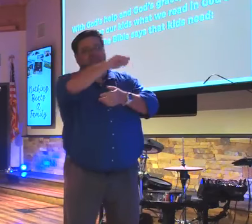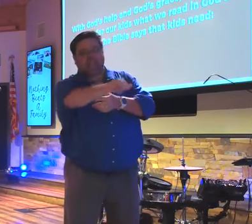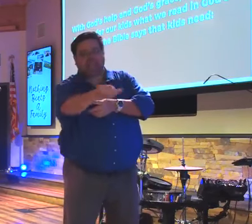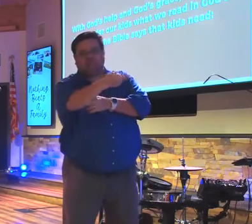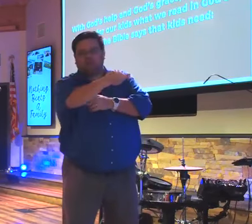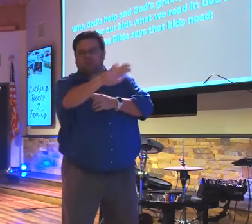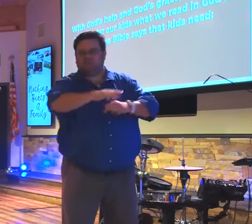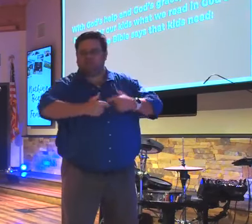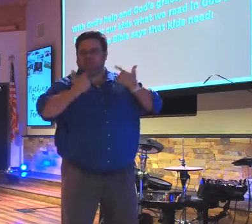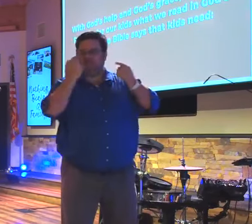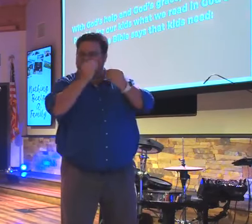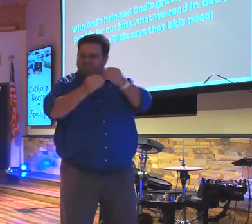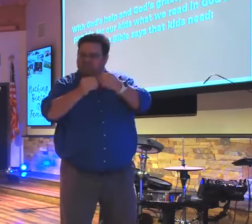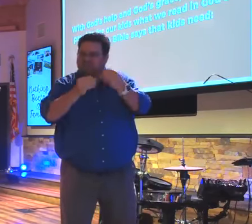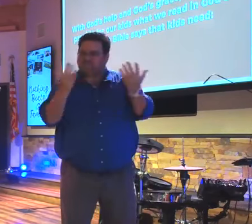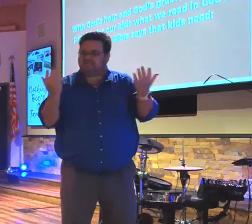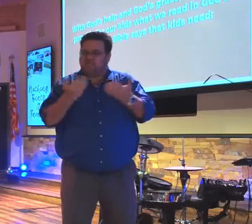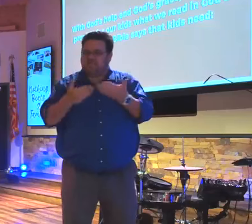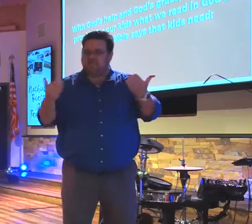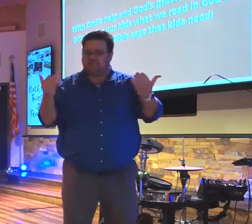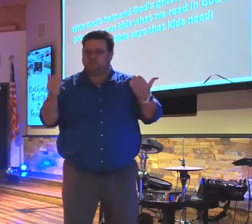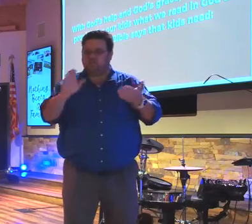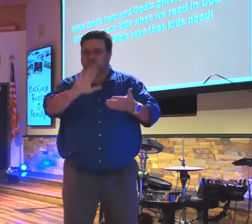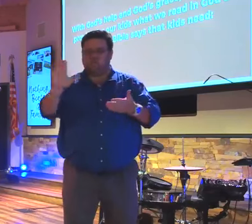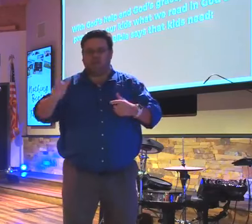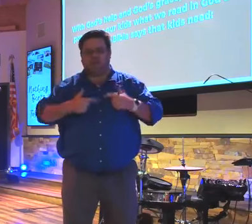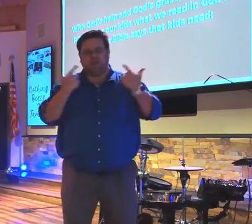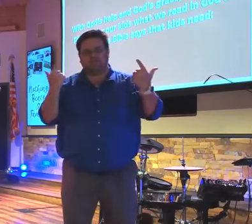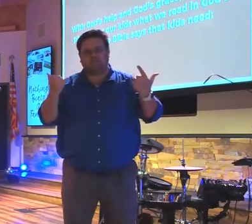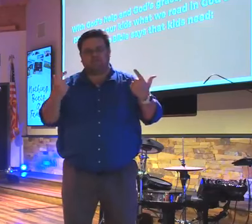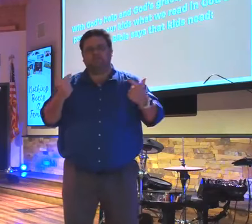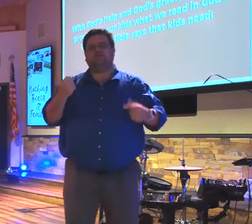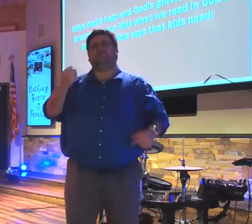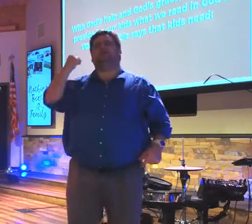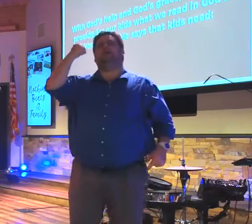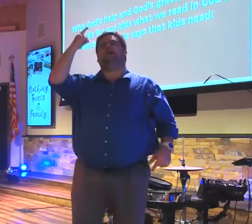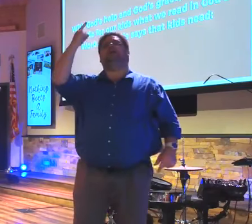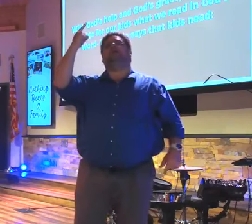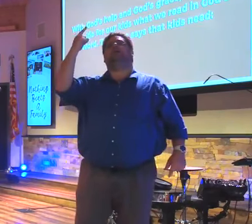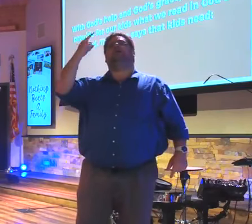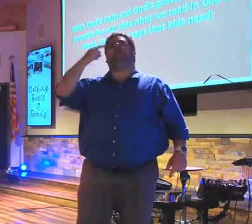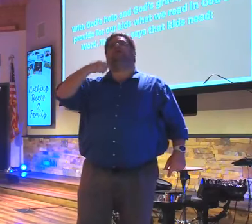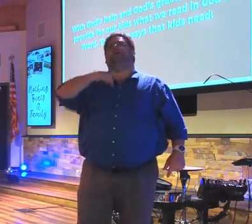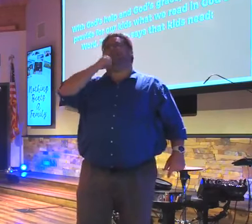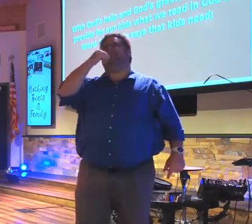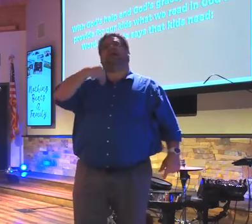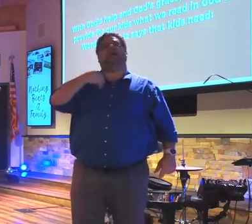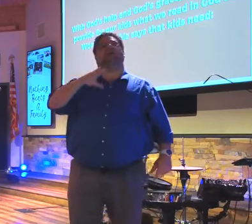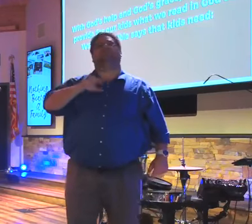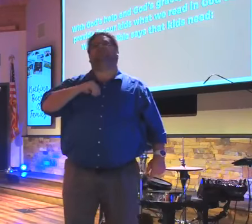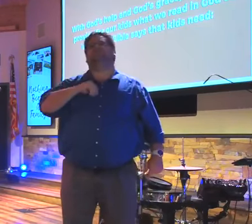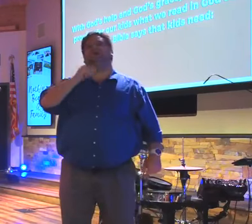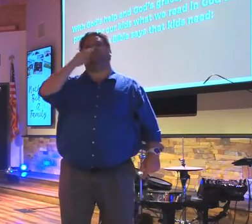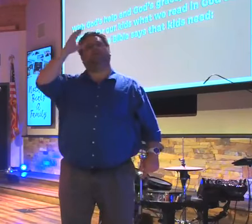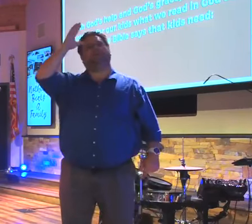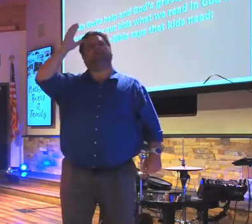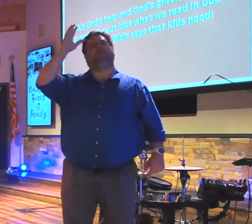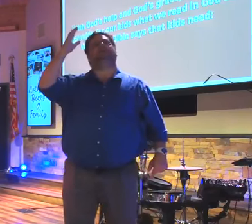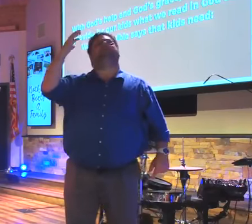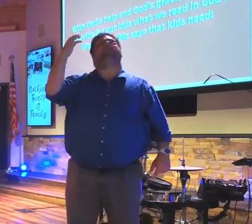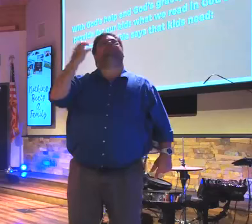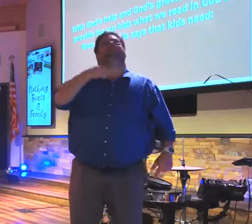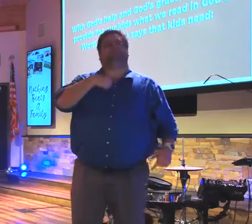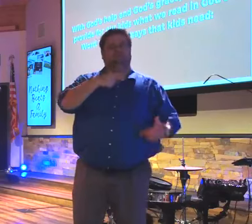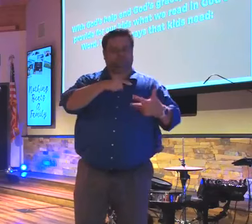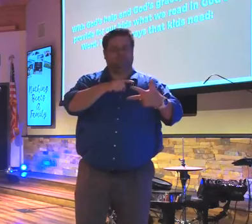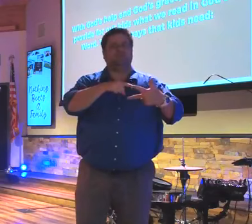maybe fix some things that you need to in your life if you realize that was lacking in my life. You know? So let's look at it. Number one is